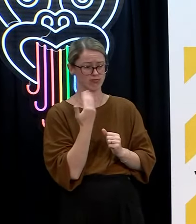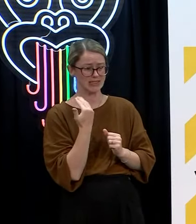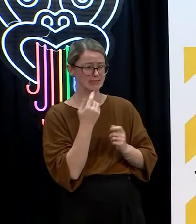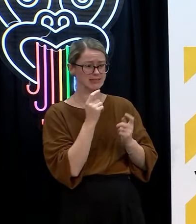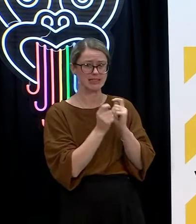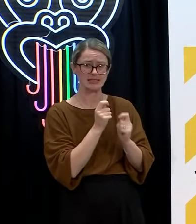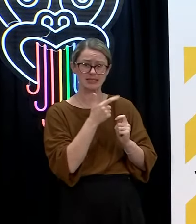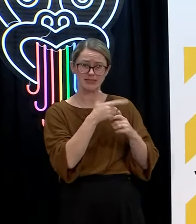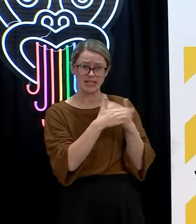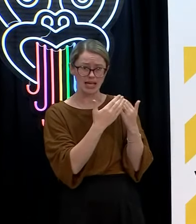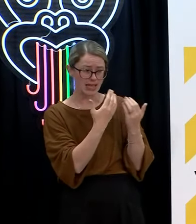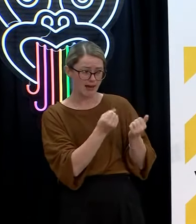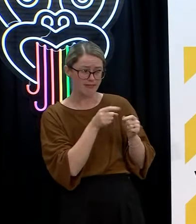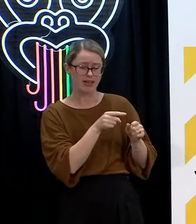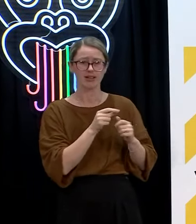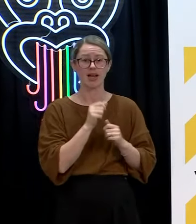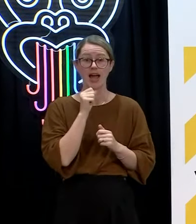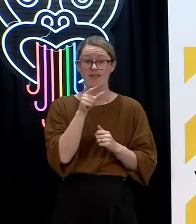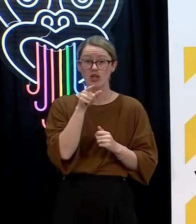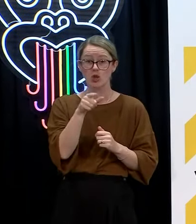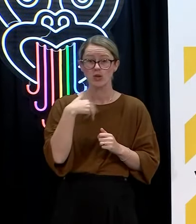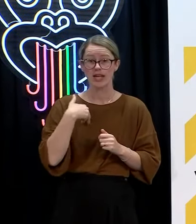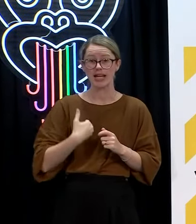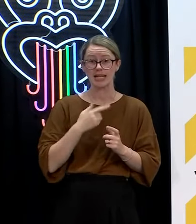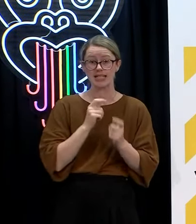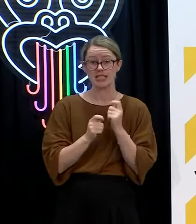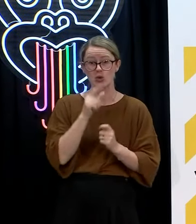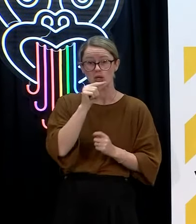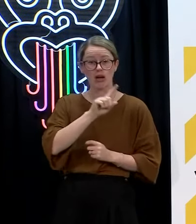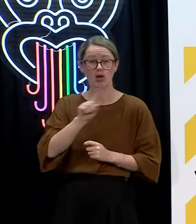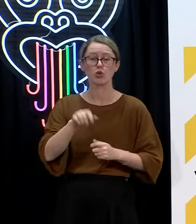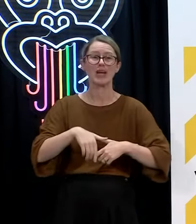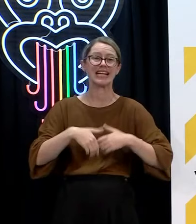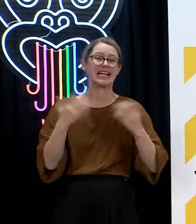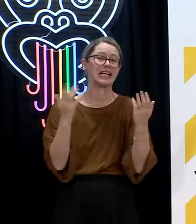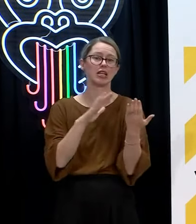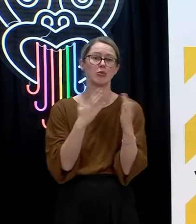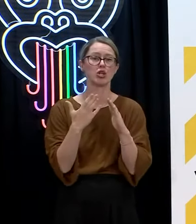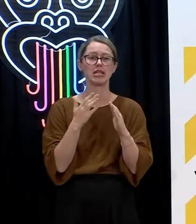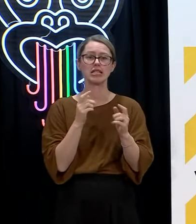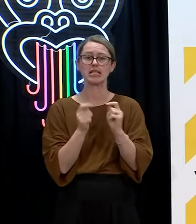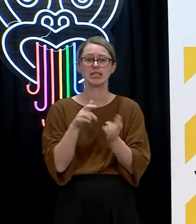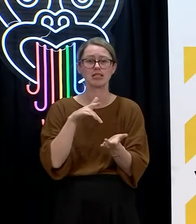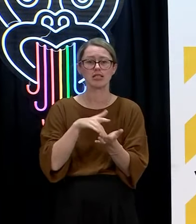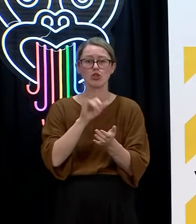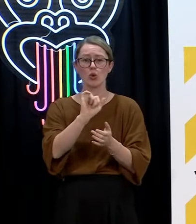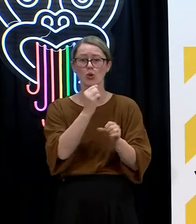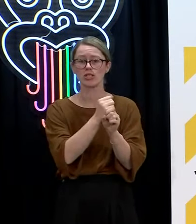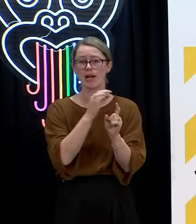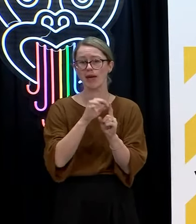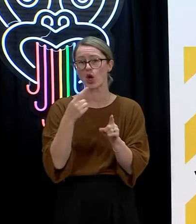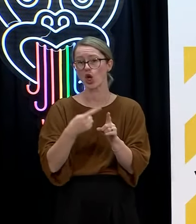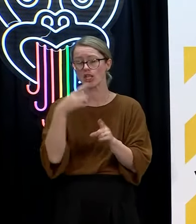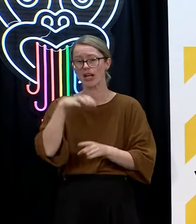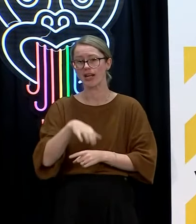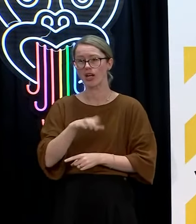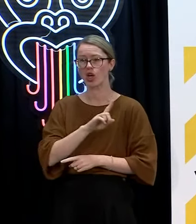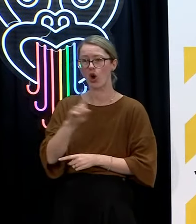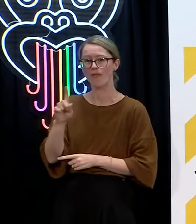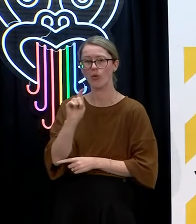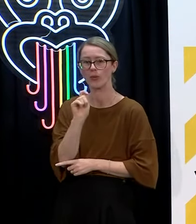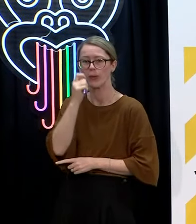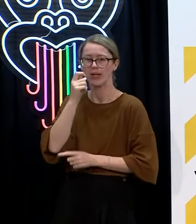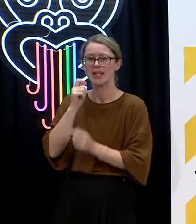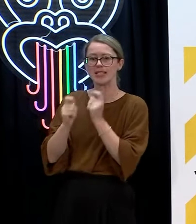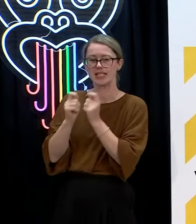7 days. Anyone who does need a test can go to any community testing centre, GPs or urgent care